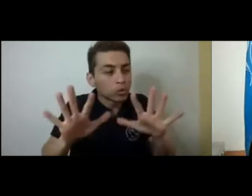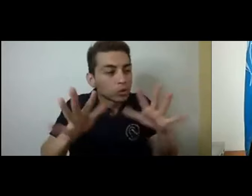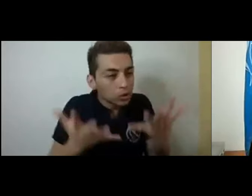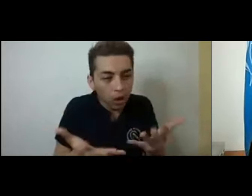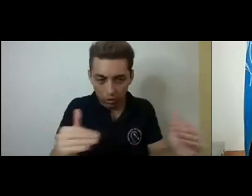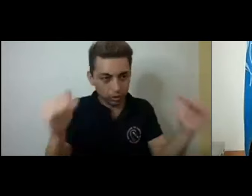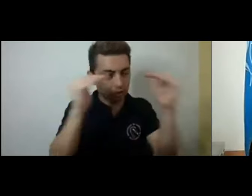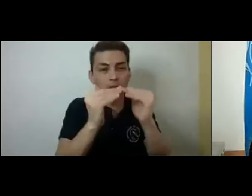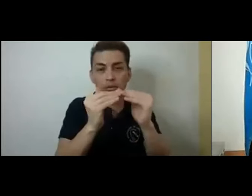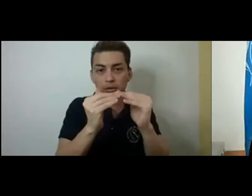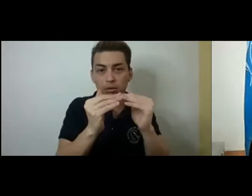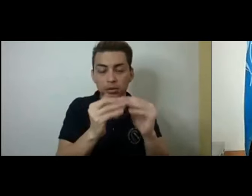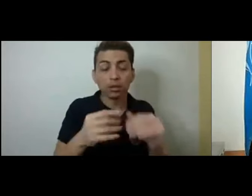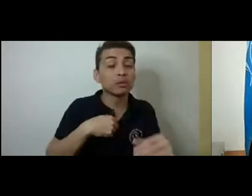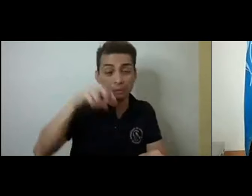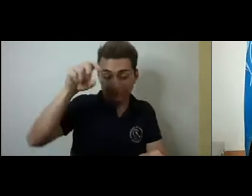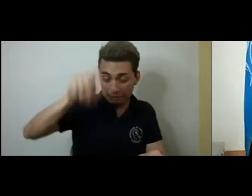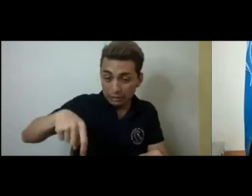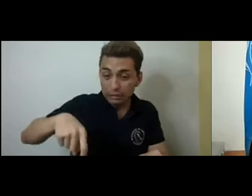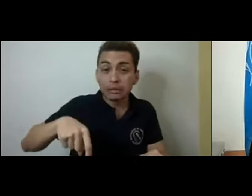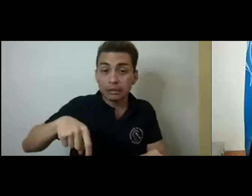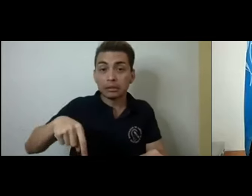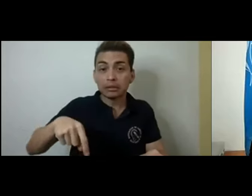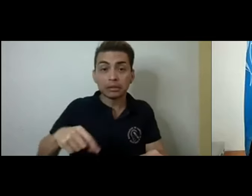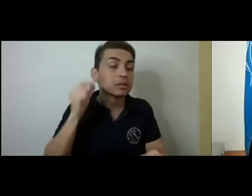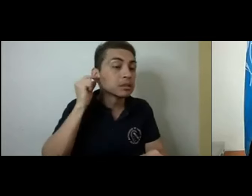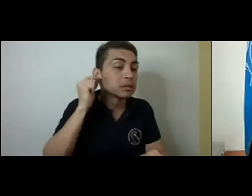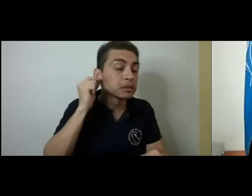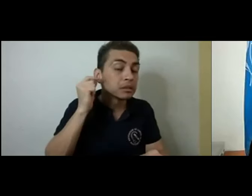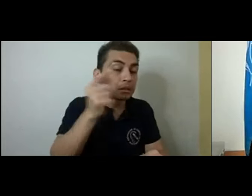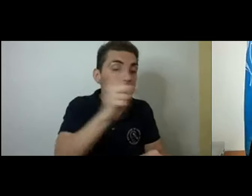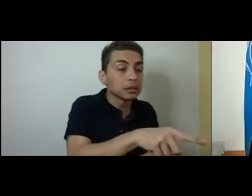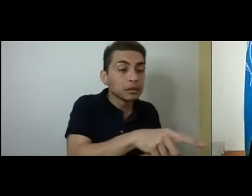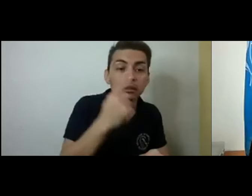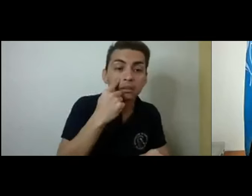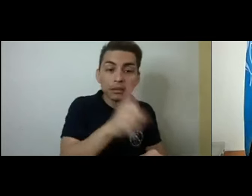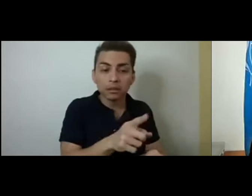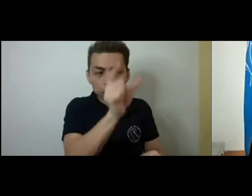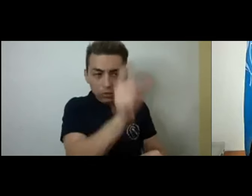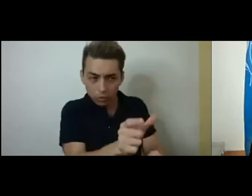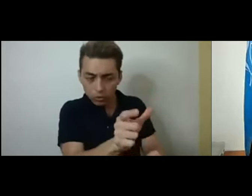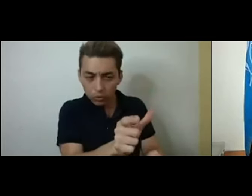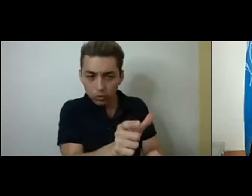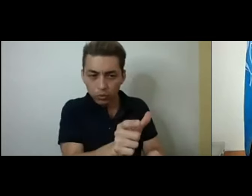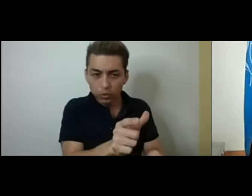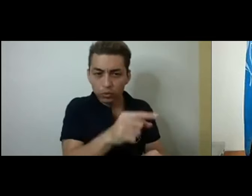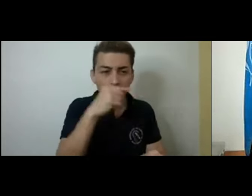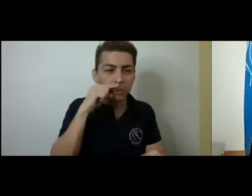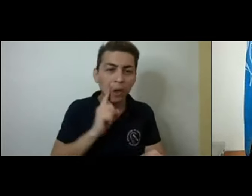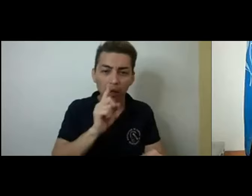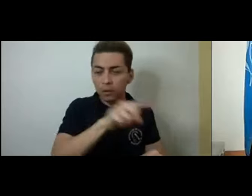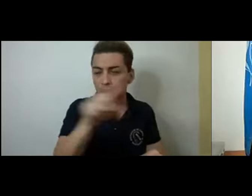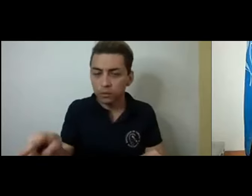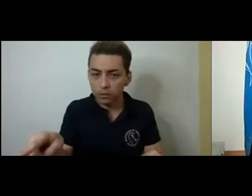need education to achieve gender equality and eliminate child marriage. We need education to protect our